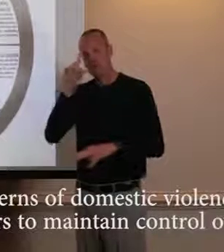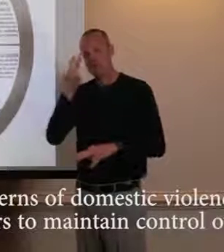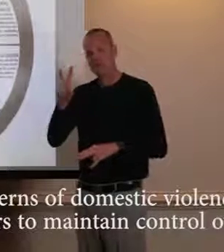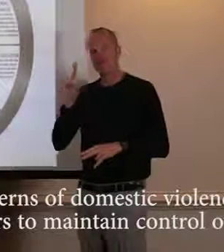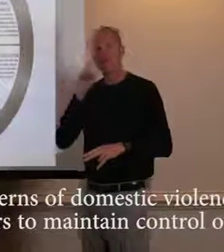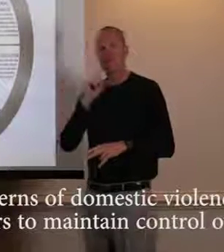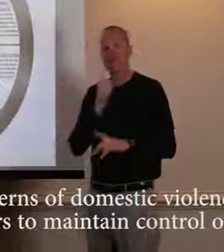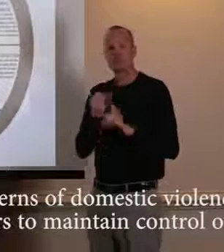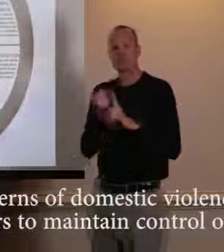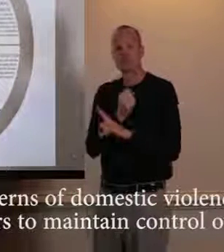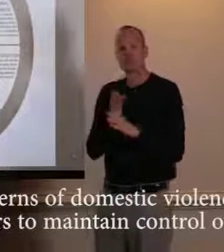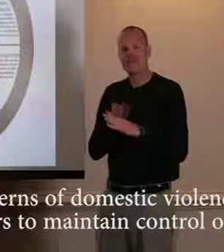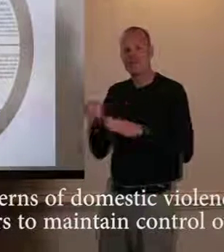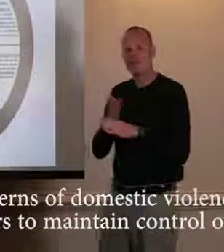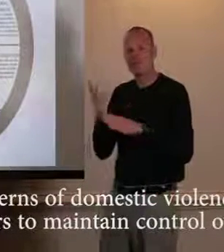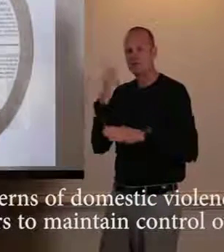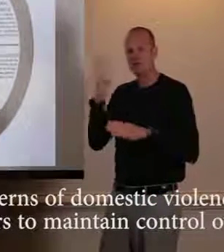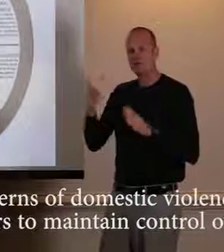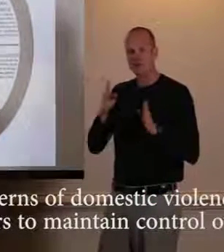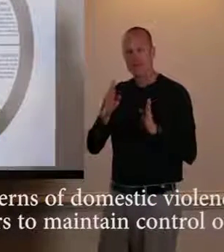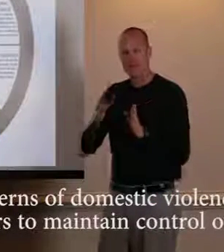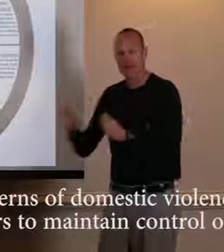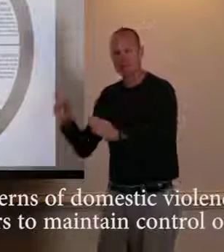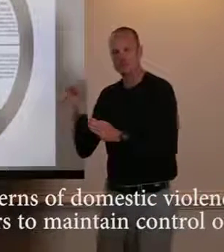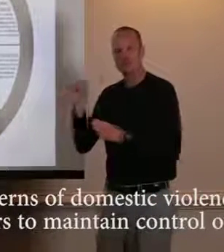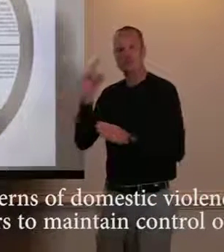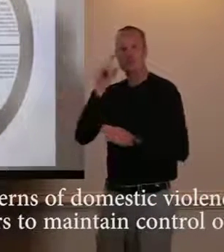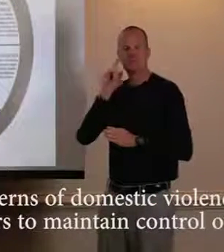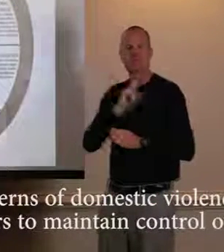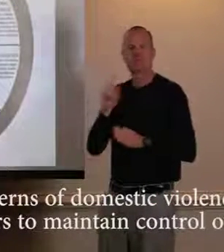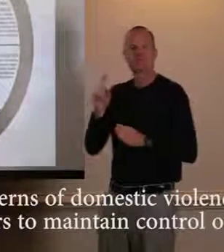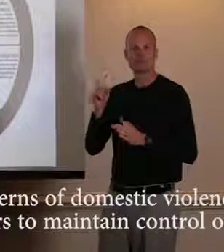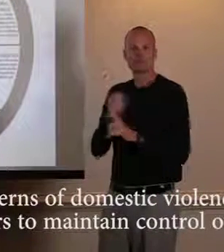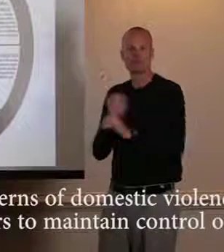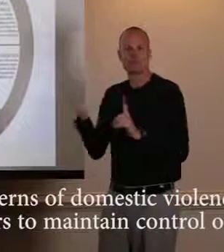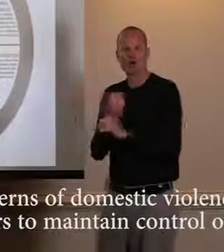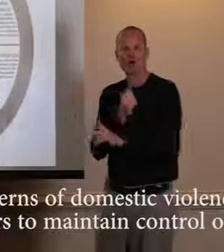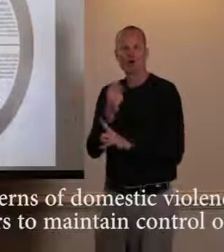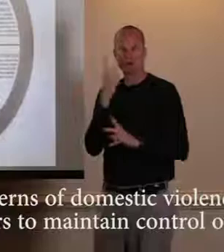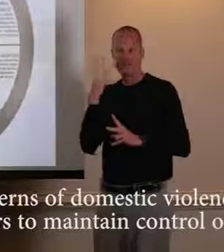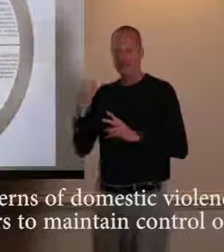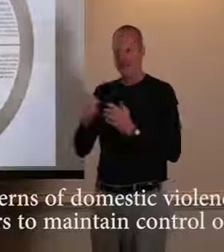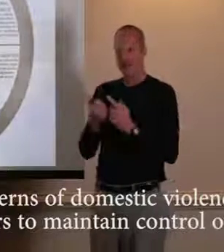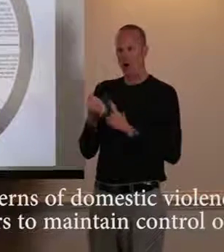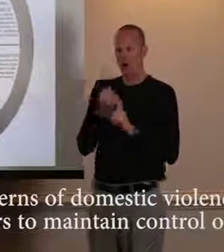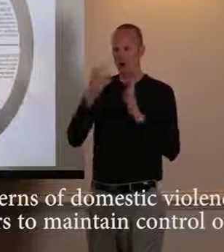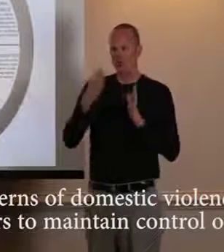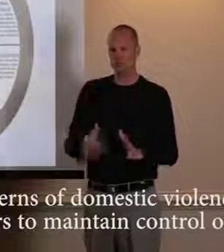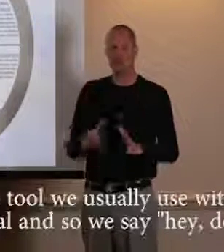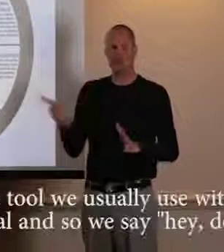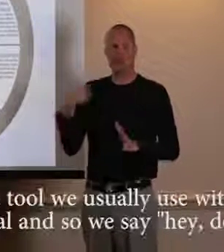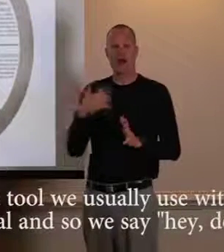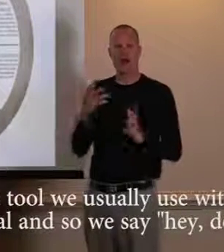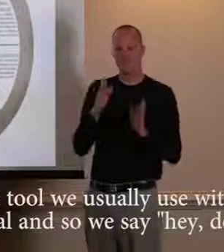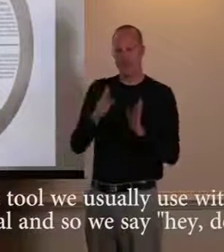see patterns of domestic violence and the tactics used by abusers to maintain control over his or her partner.